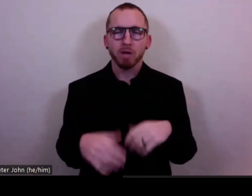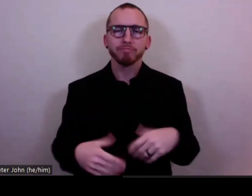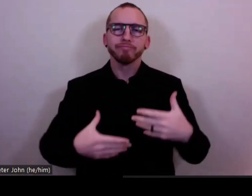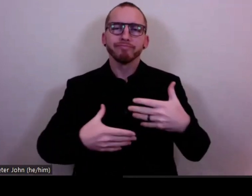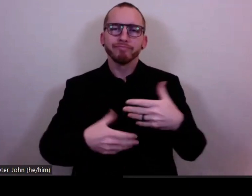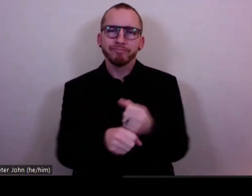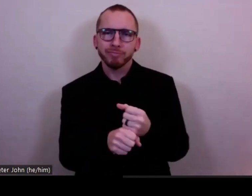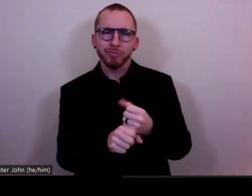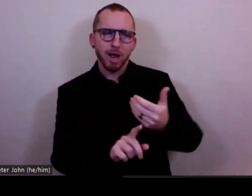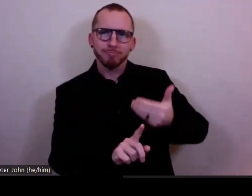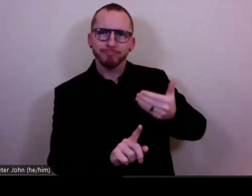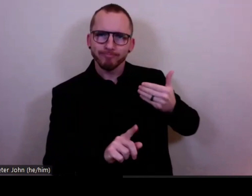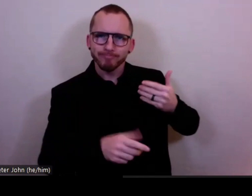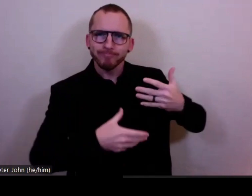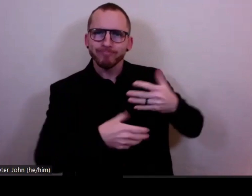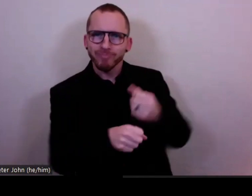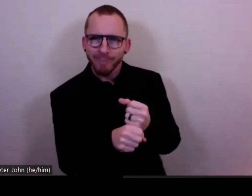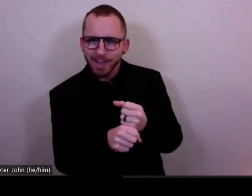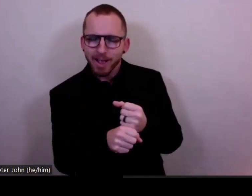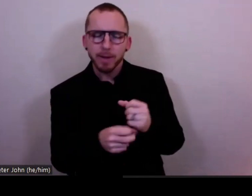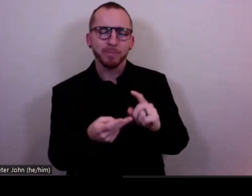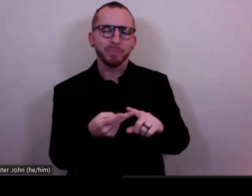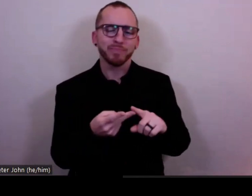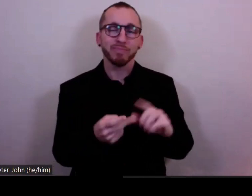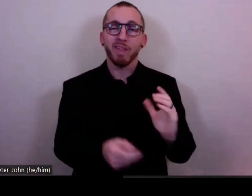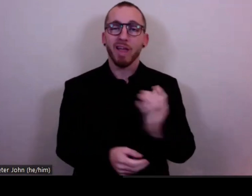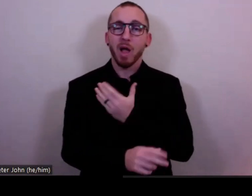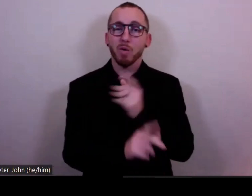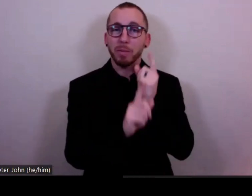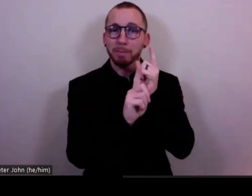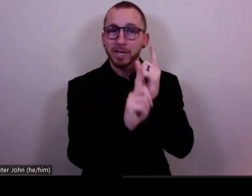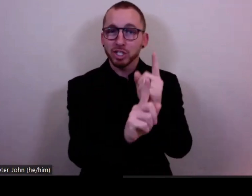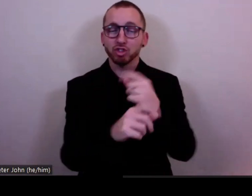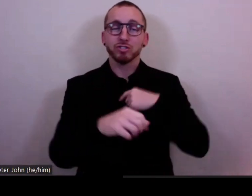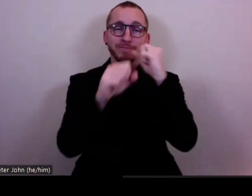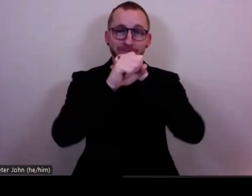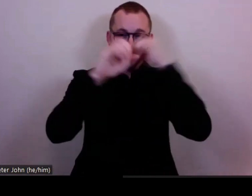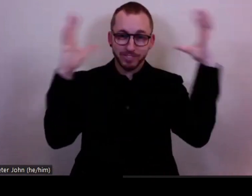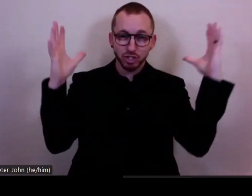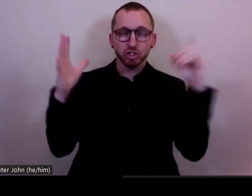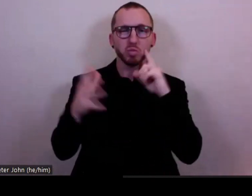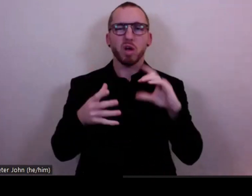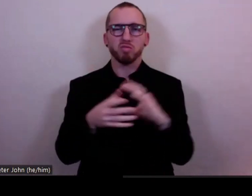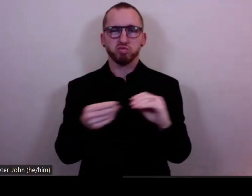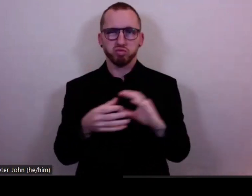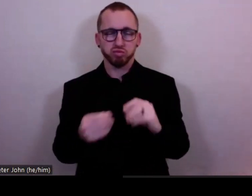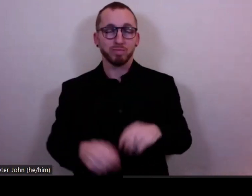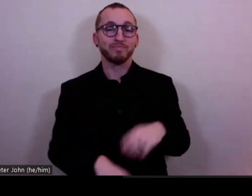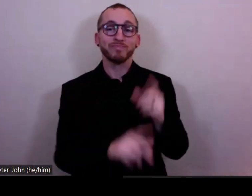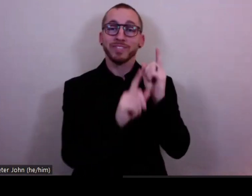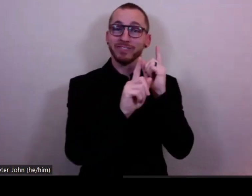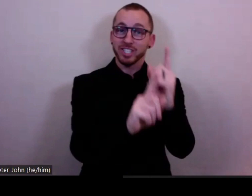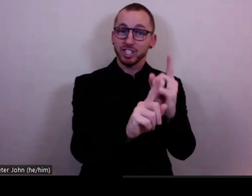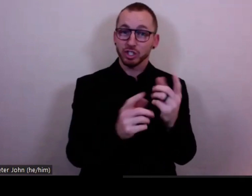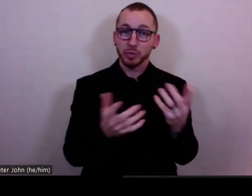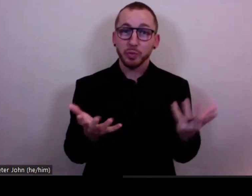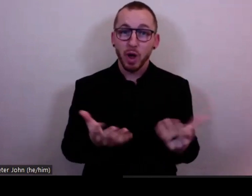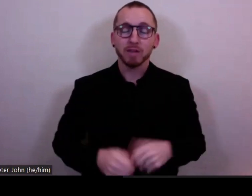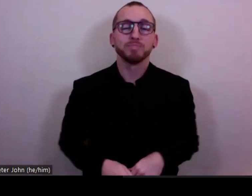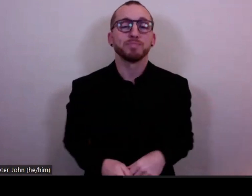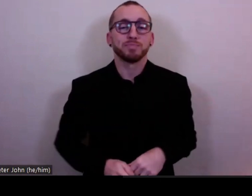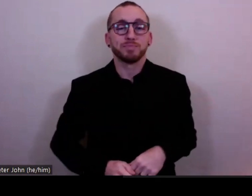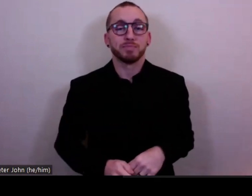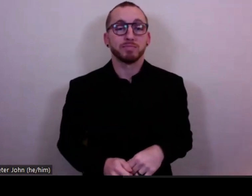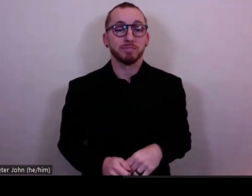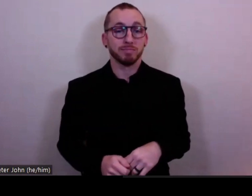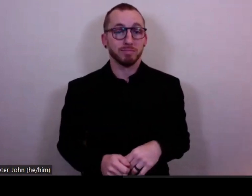as an organization at Midshore Behavioral Health. So our mission is to continually improve the provision of behavioral health